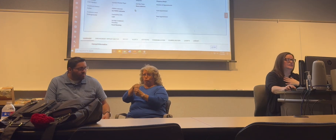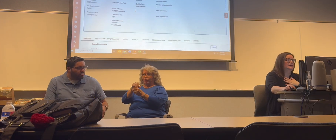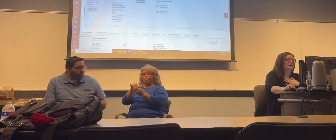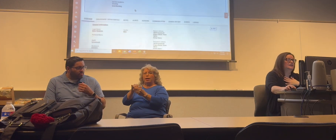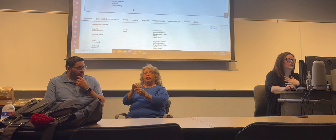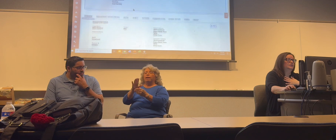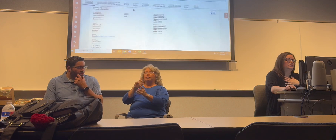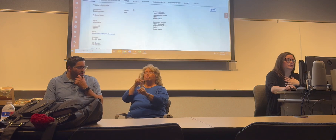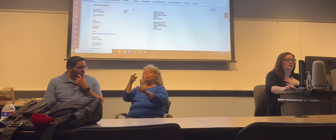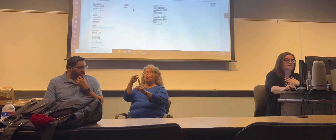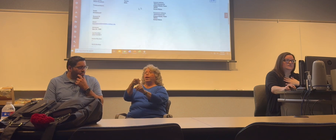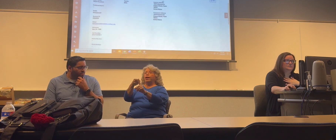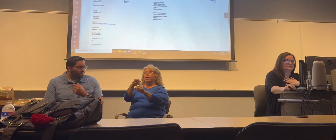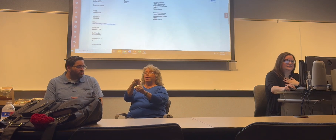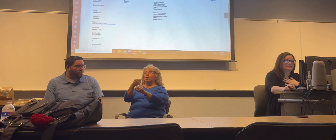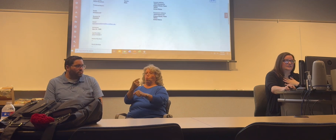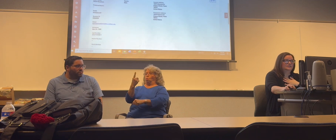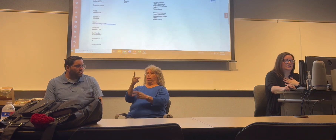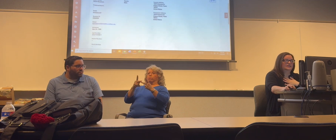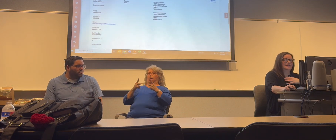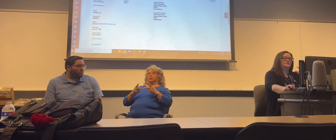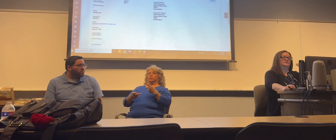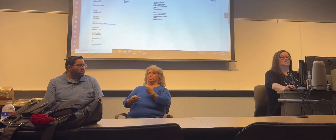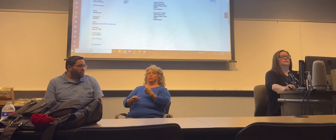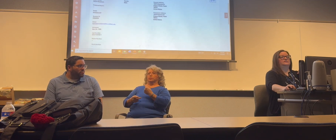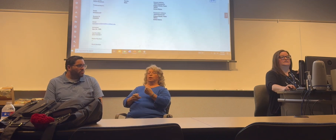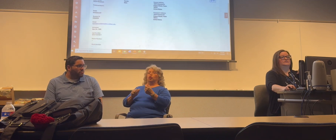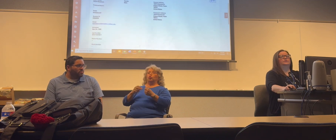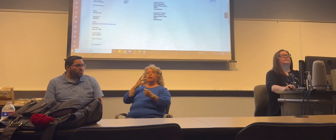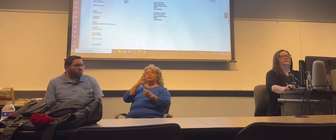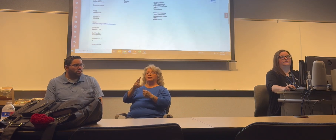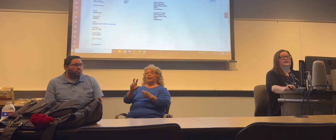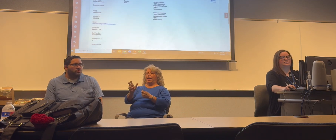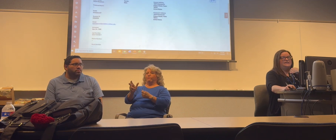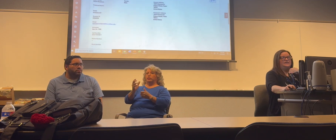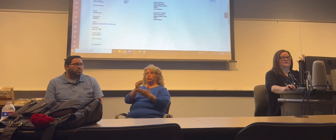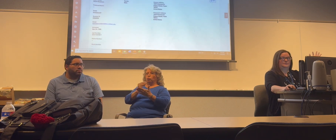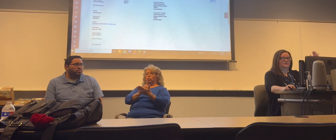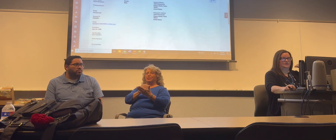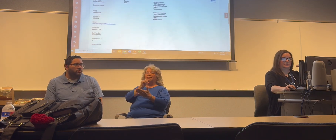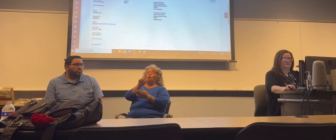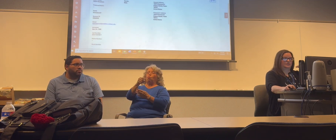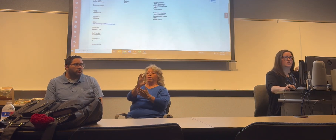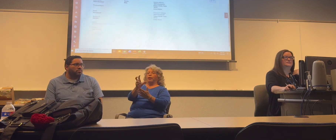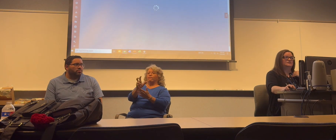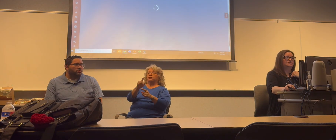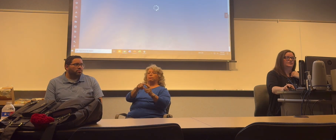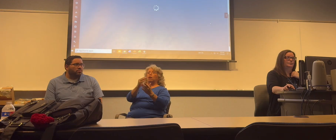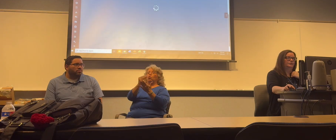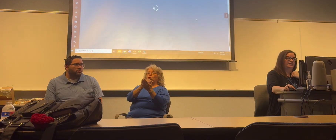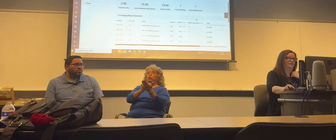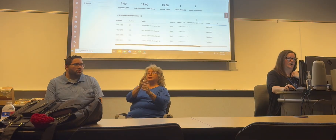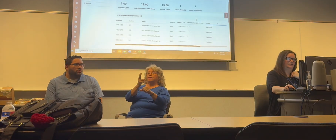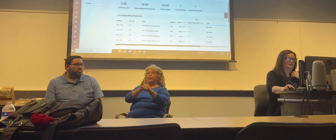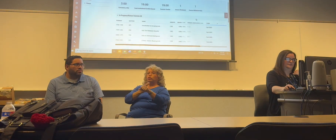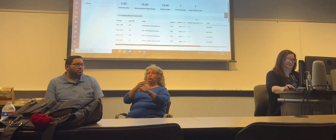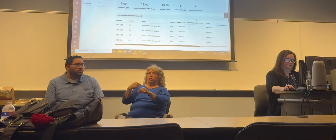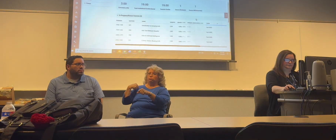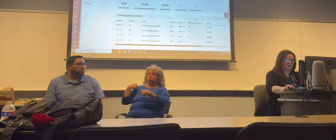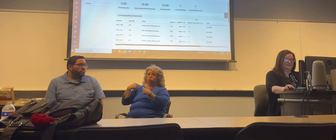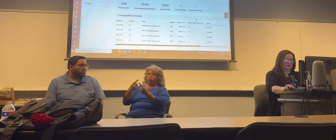place. You can also see their Canvas course well, not just Canvas, but their course history pulled out of